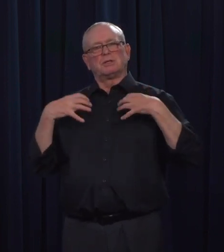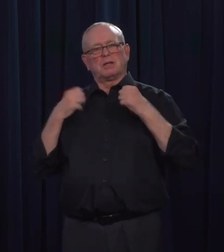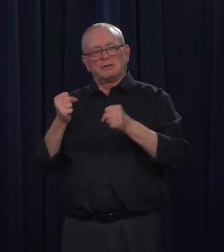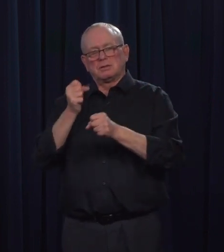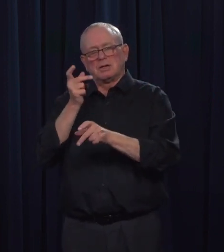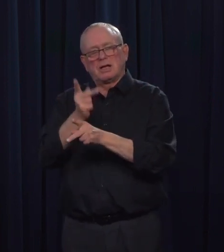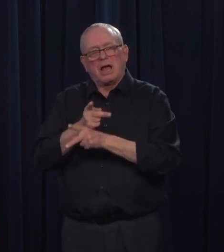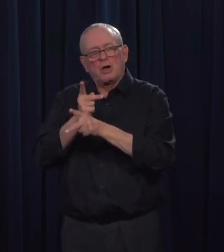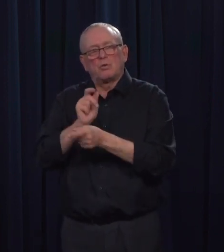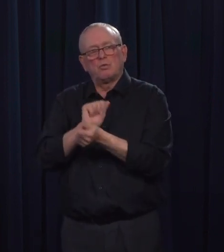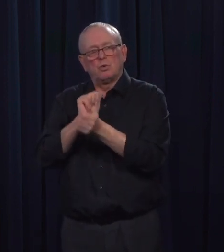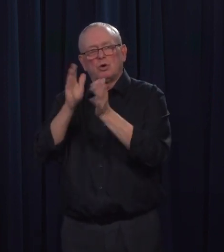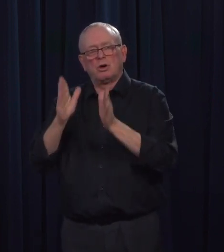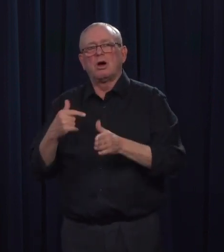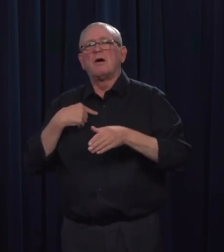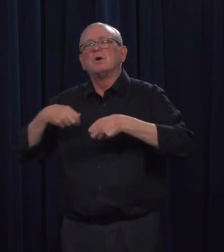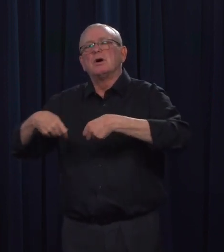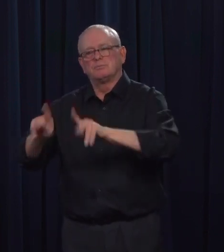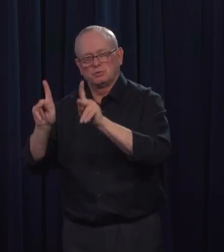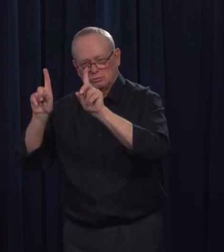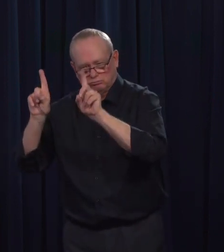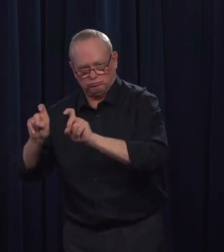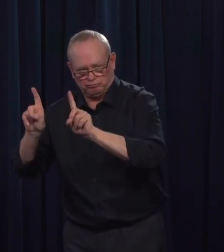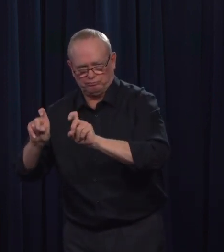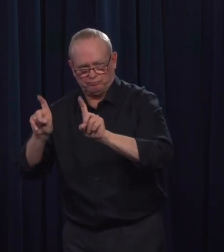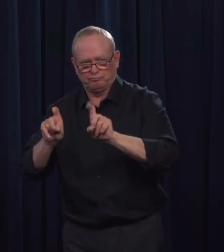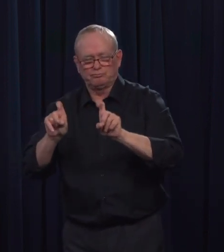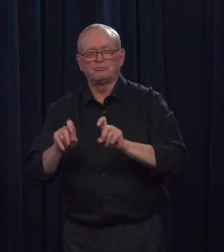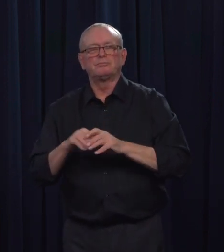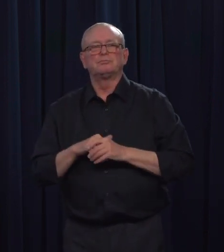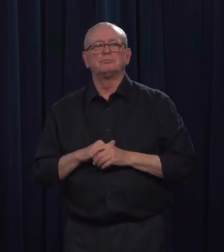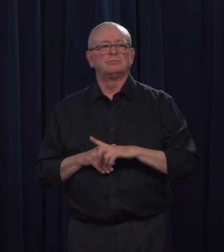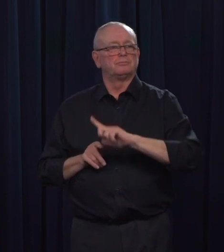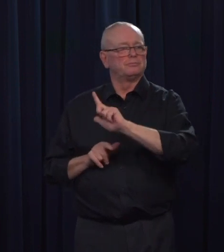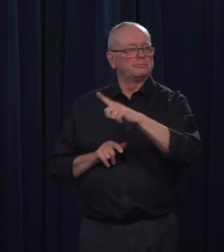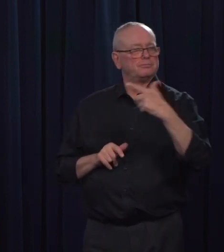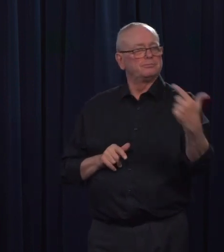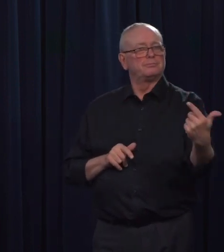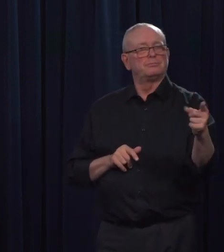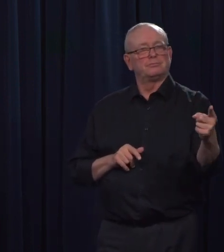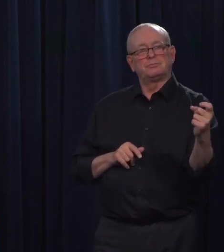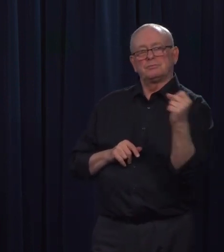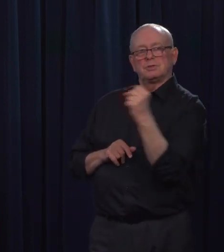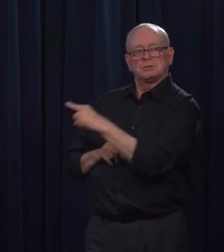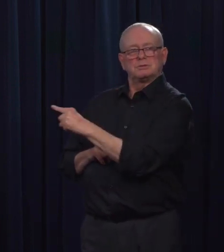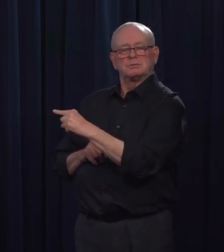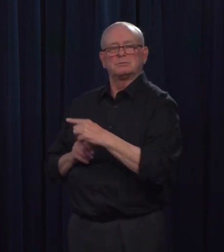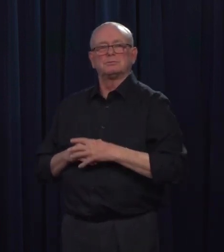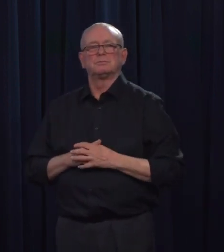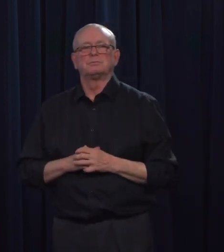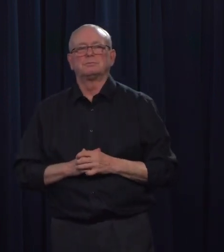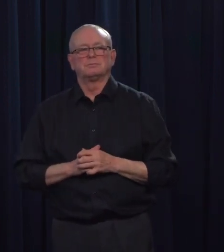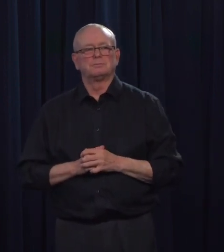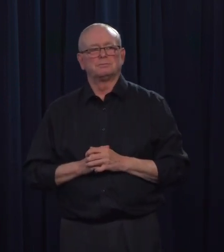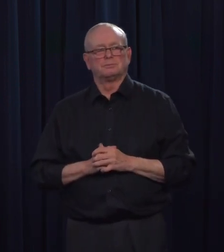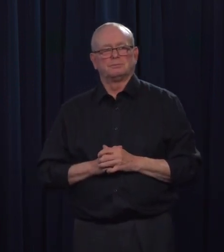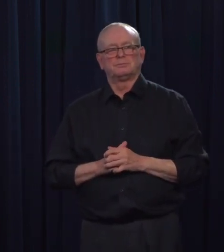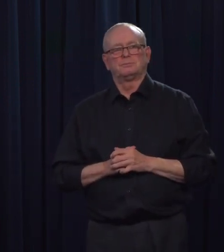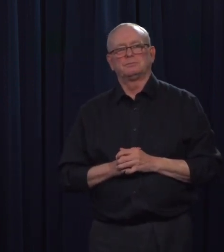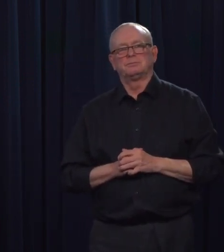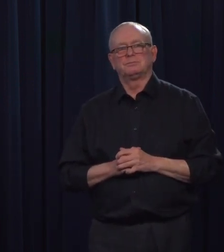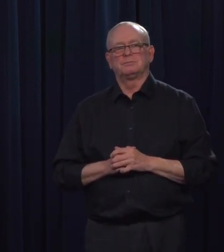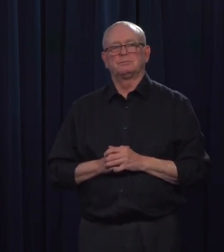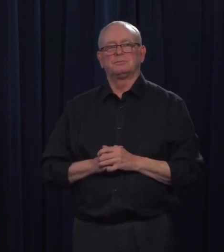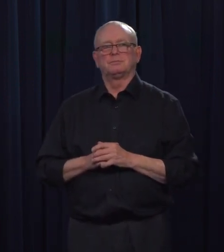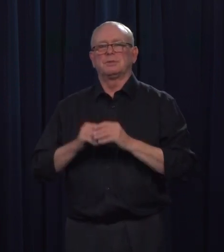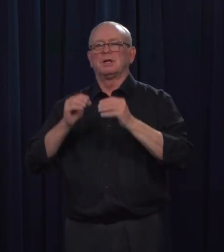to the room now. I think Janet had the next one. Yeah, a question for Dr. Hinshaw first is, based on the trajectory of data you've gathered so far